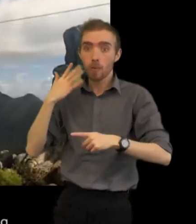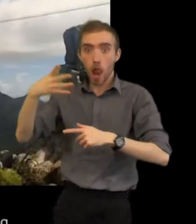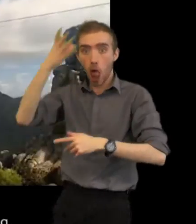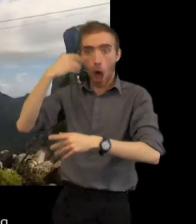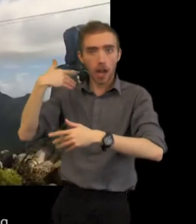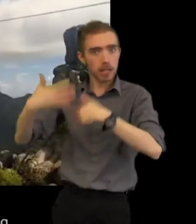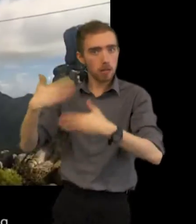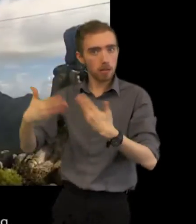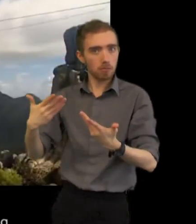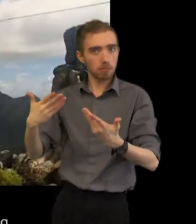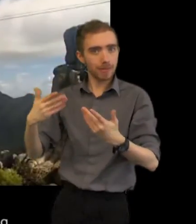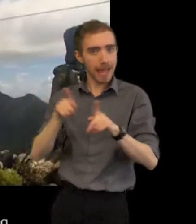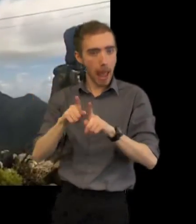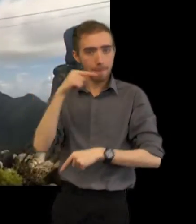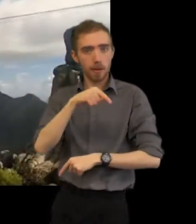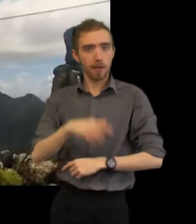learn something.